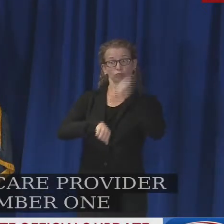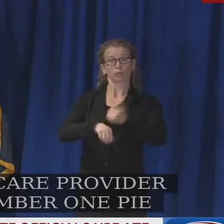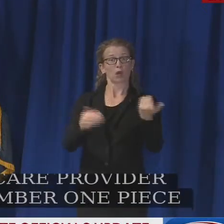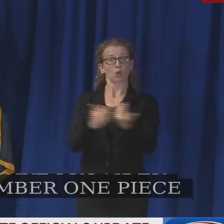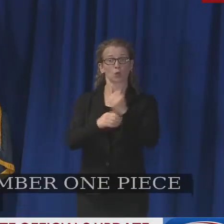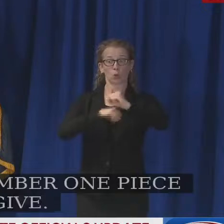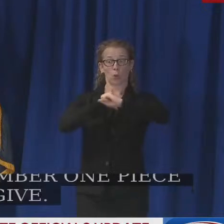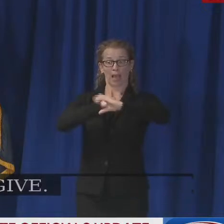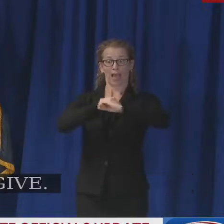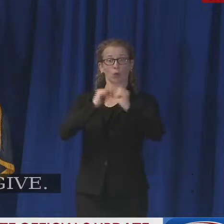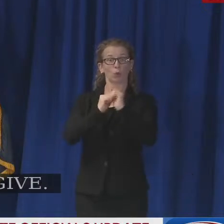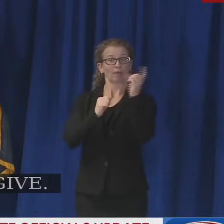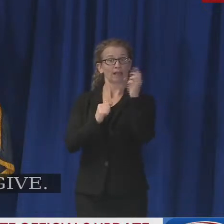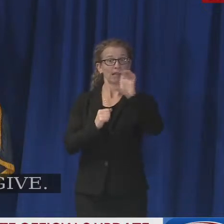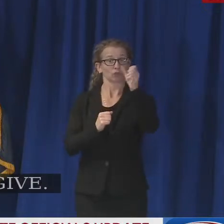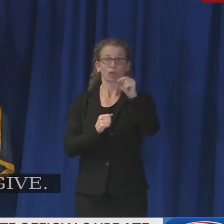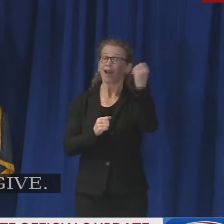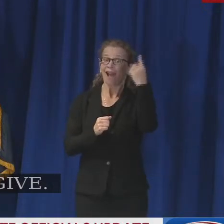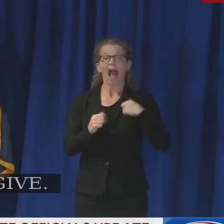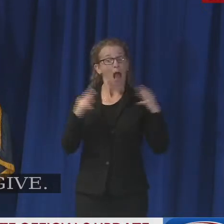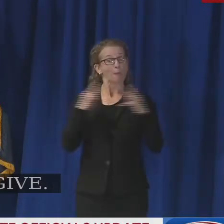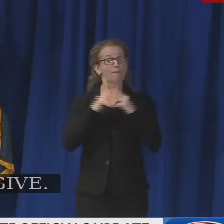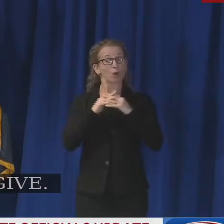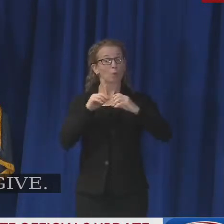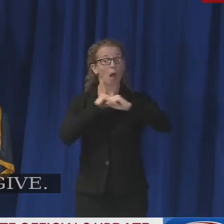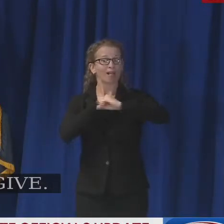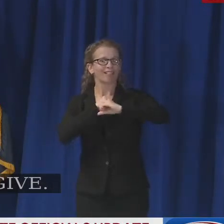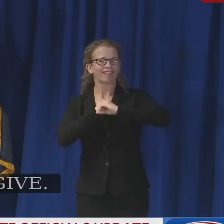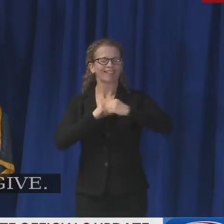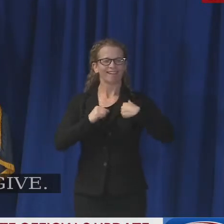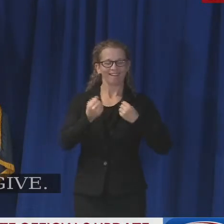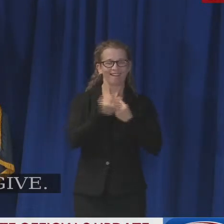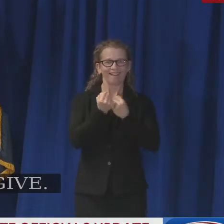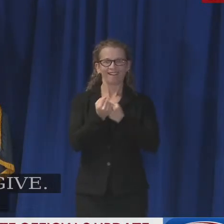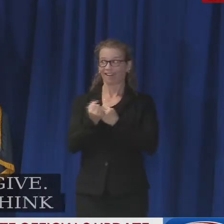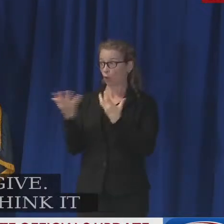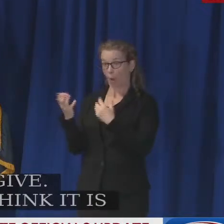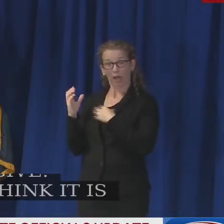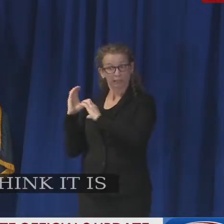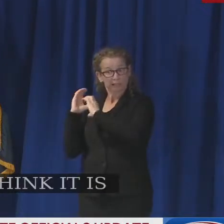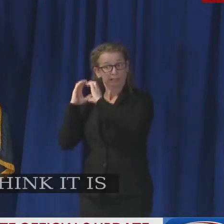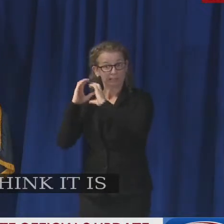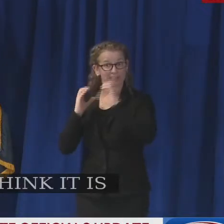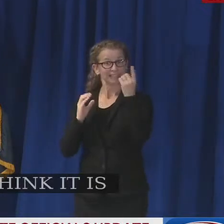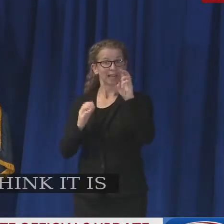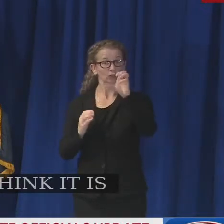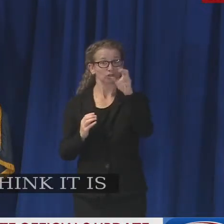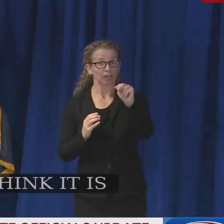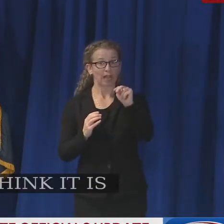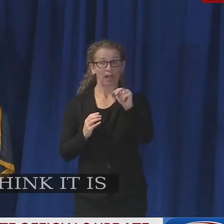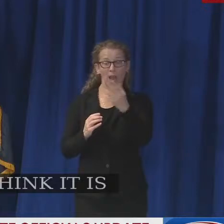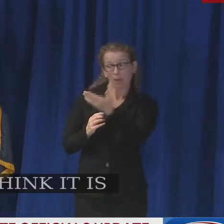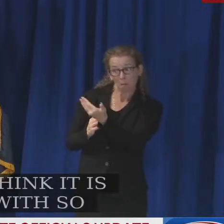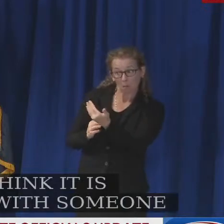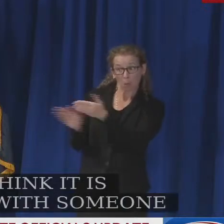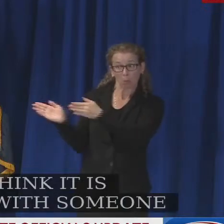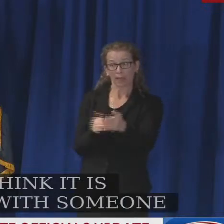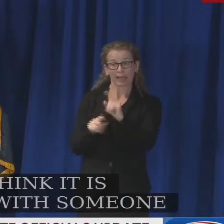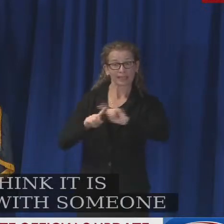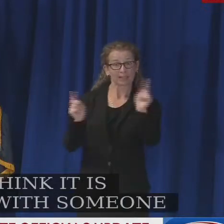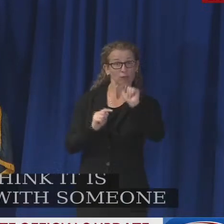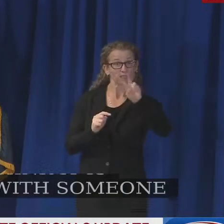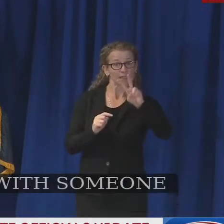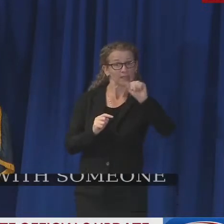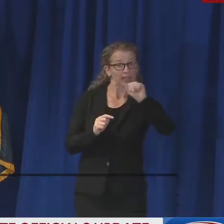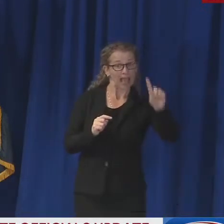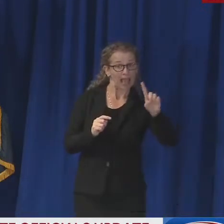know. I'm a football fan, so I'm not sure if I just... Chase Winovich can pick up Dr. Chan. I'm not sure if there's a different one or not. Yeah, of course. No, look, I think...